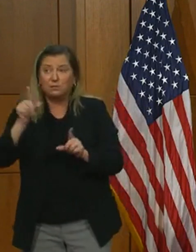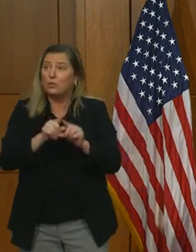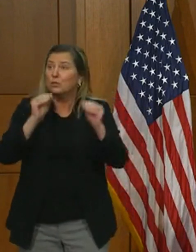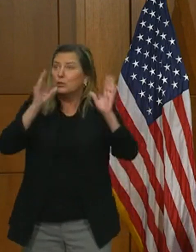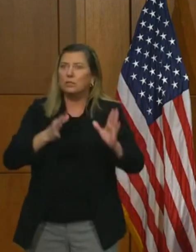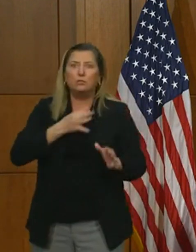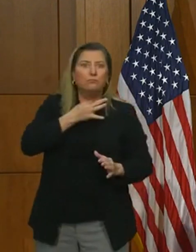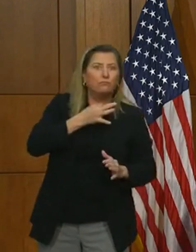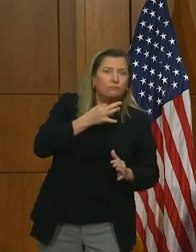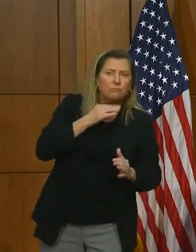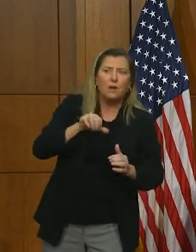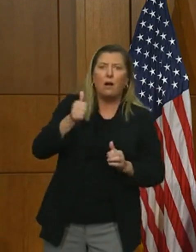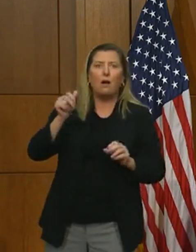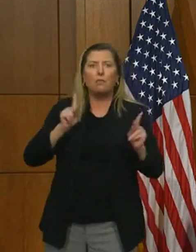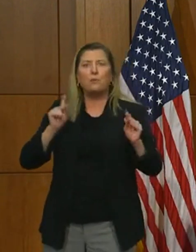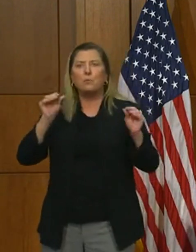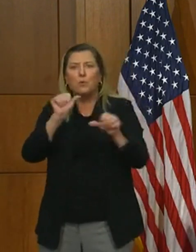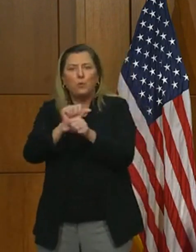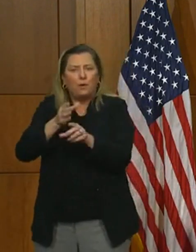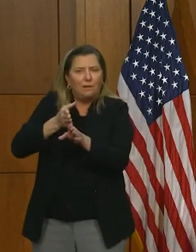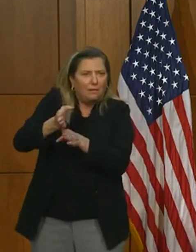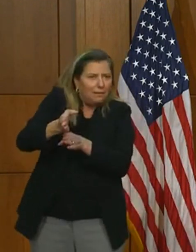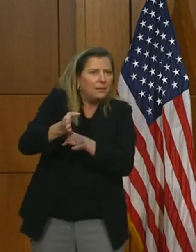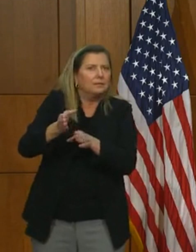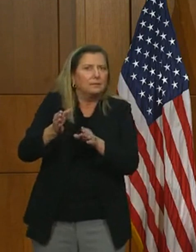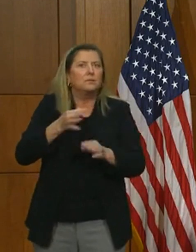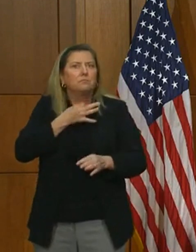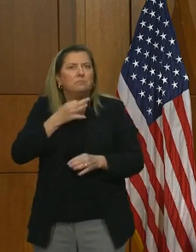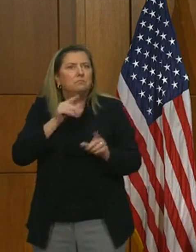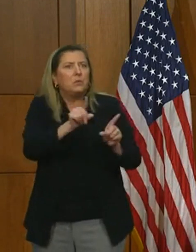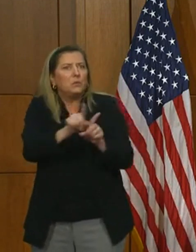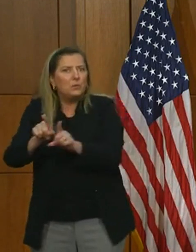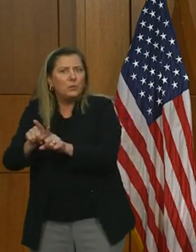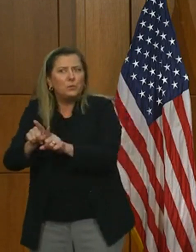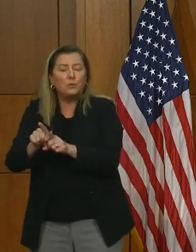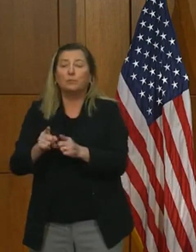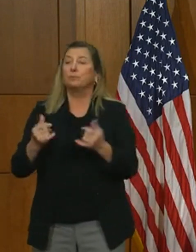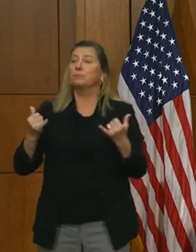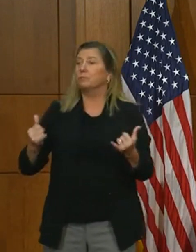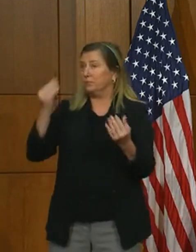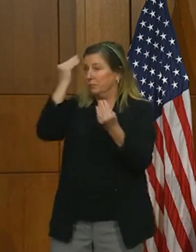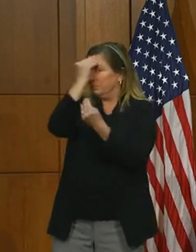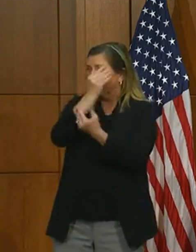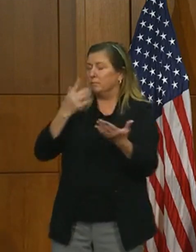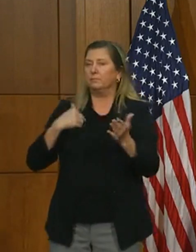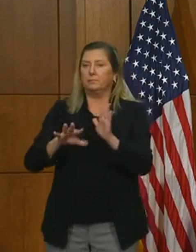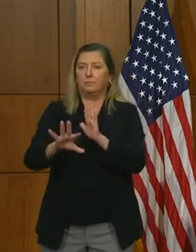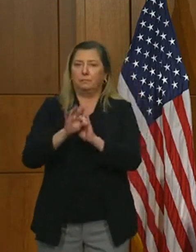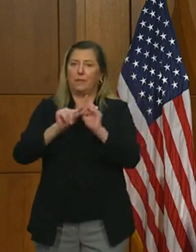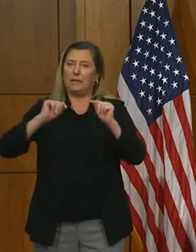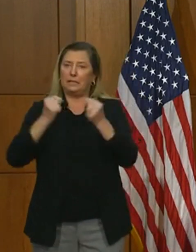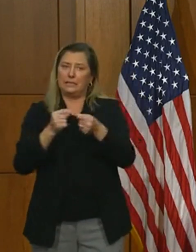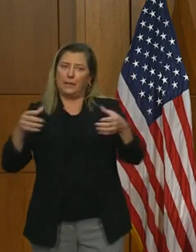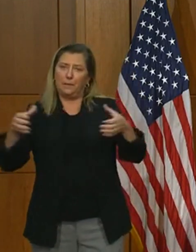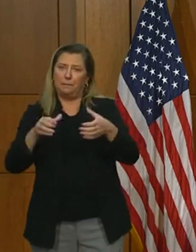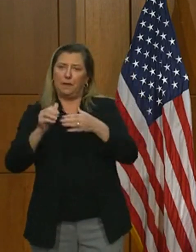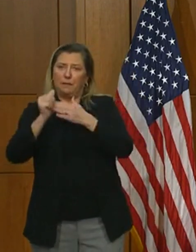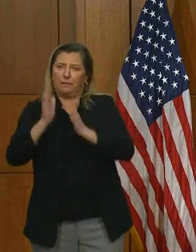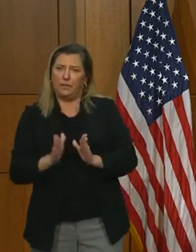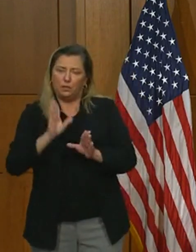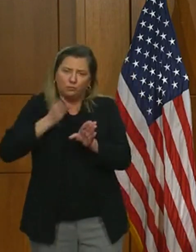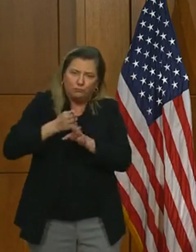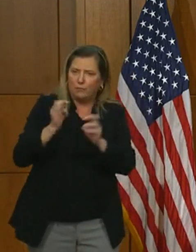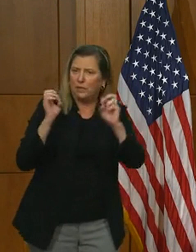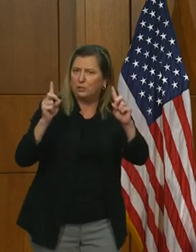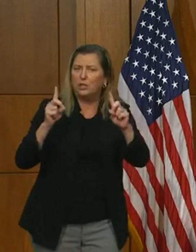teachers and other educators. Today, I'm announcing that we have named a team of education leaders at